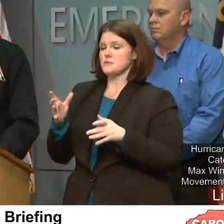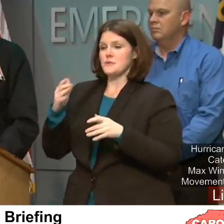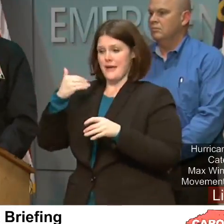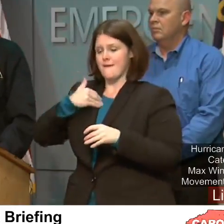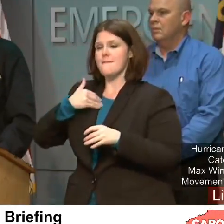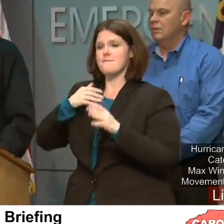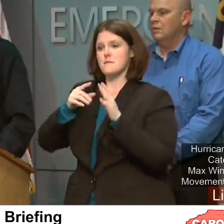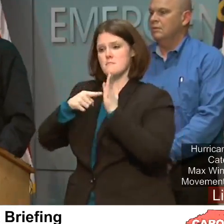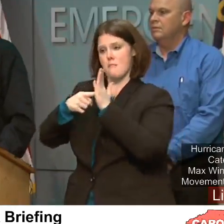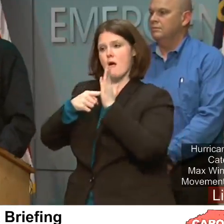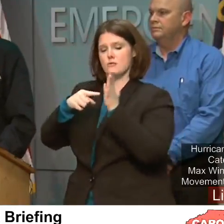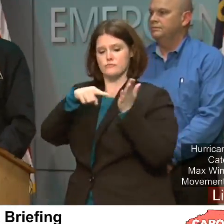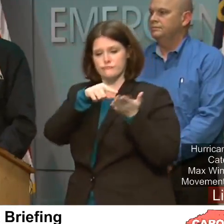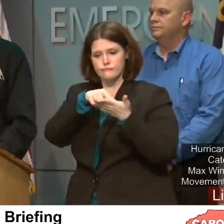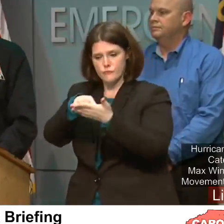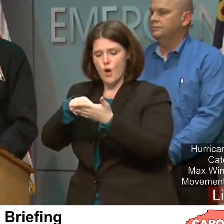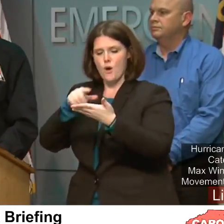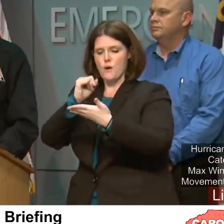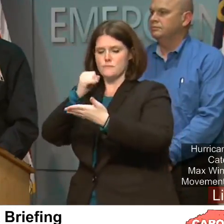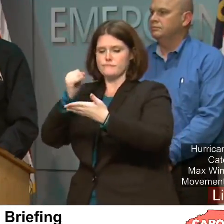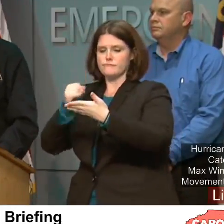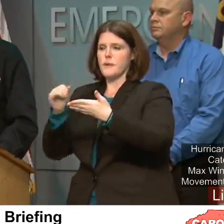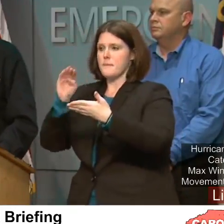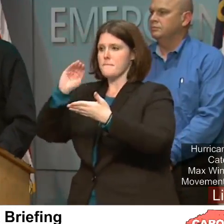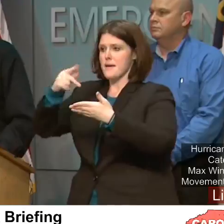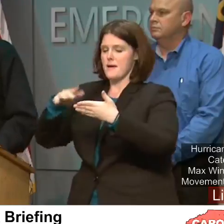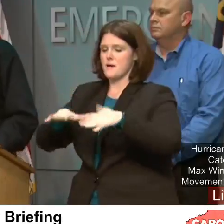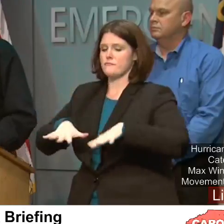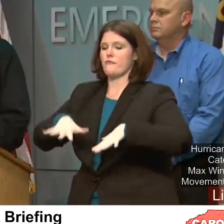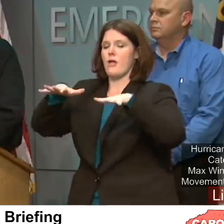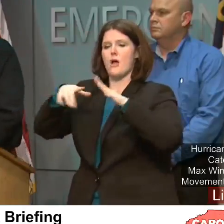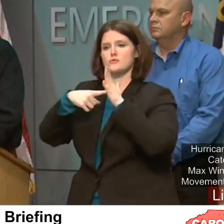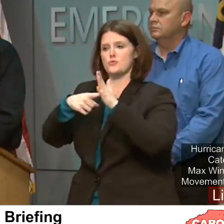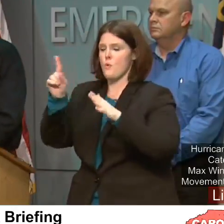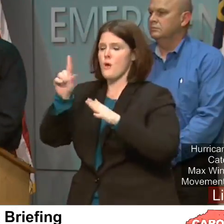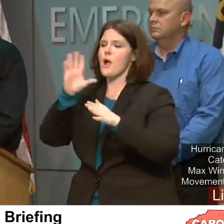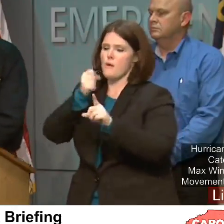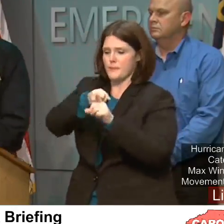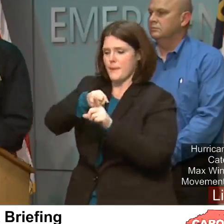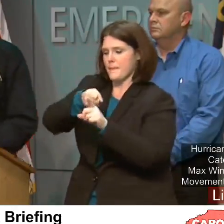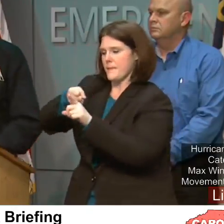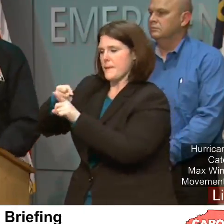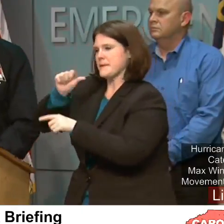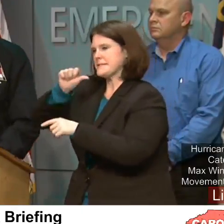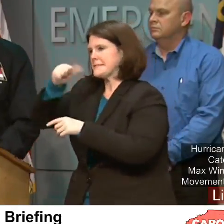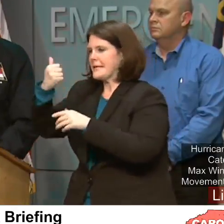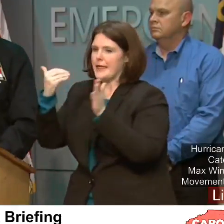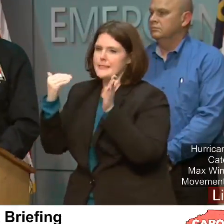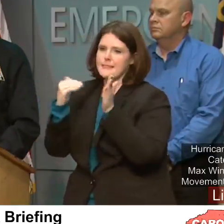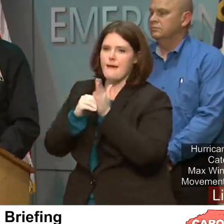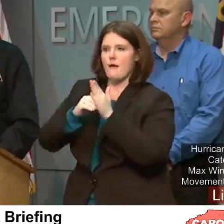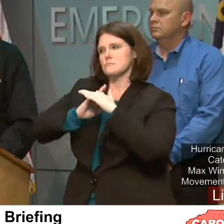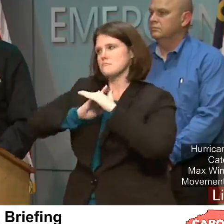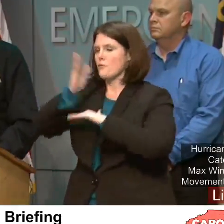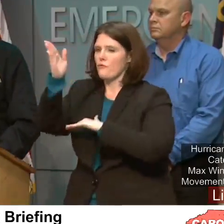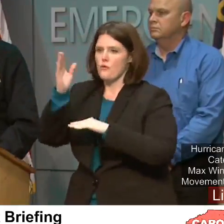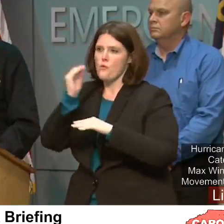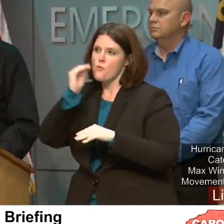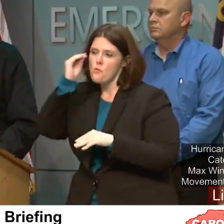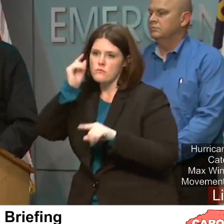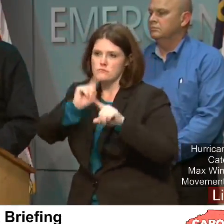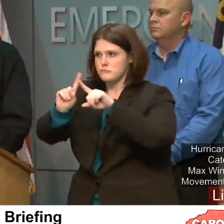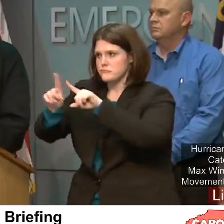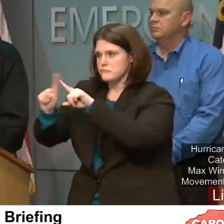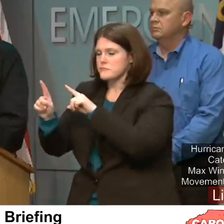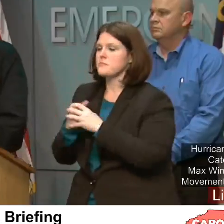storm surge alone is likely to flood tens of thousands of structures. A storm doesn't have to